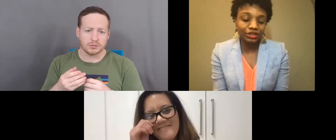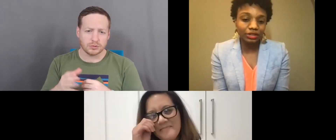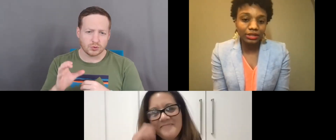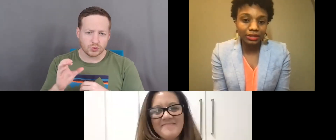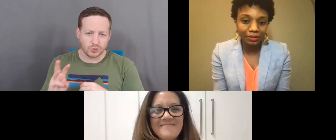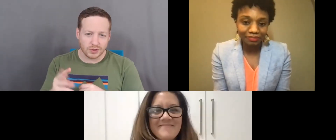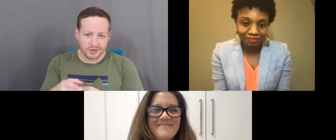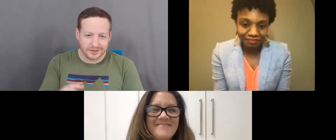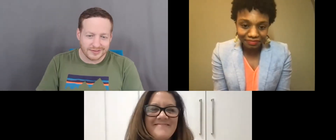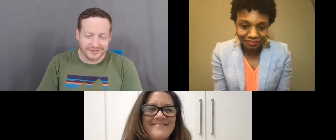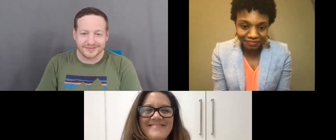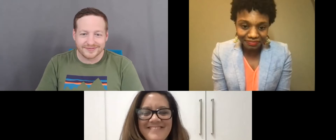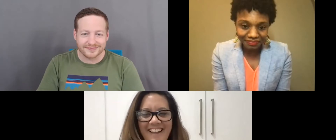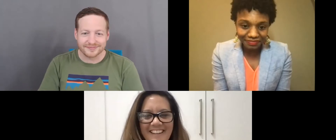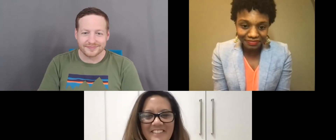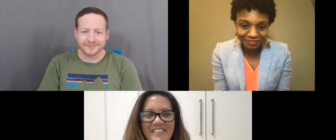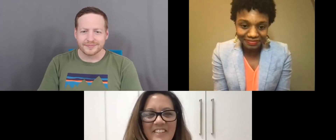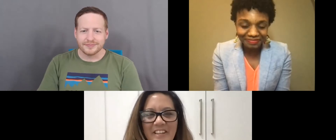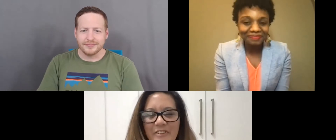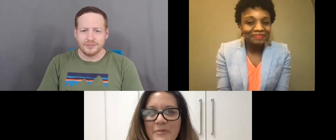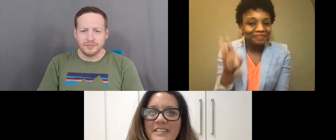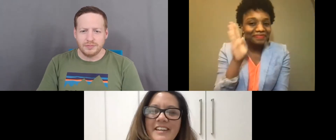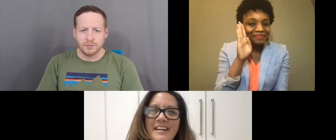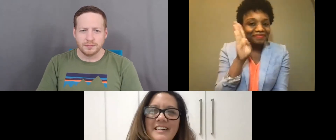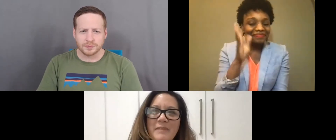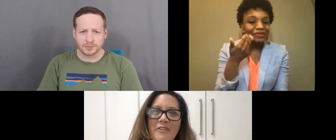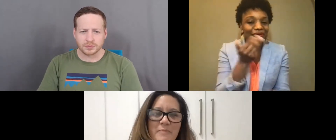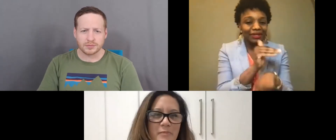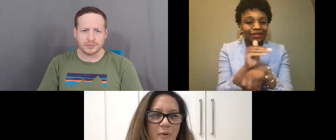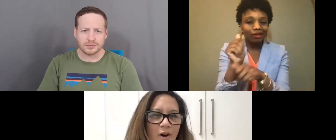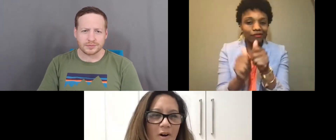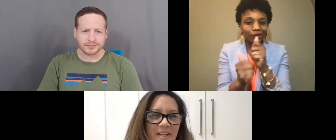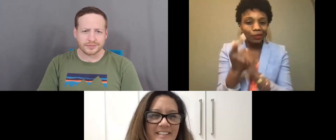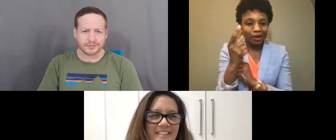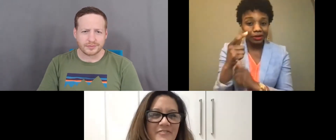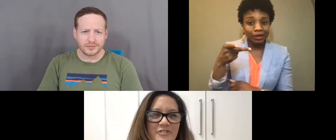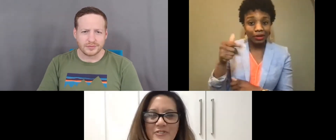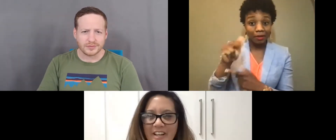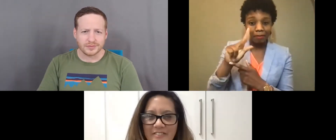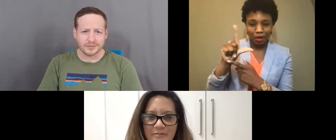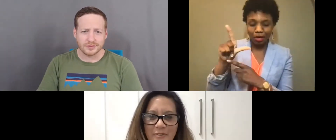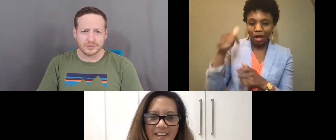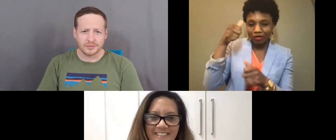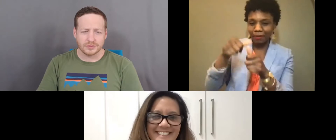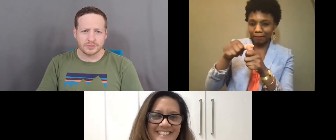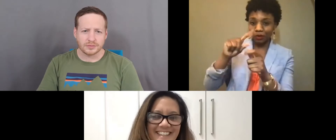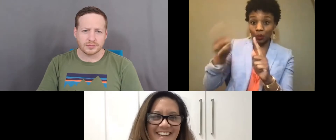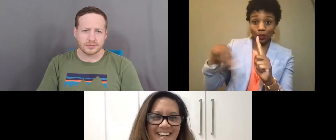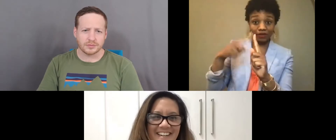reflections? Hi, good evening, everyone. I remember Paul when he first arrived in Rhode Island